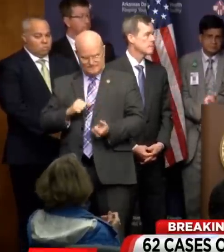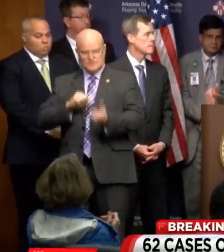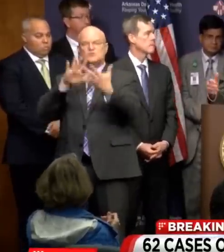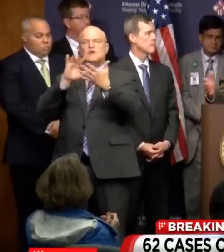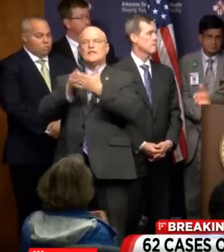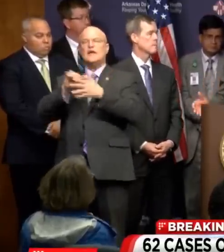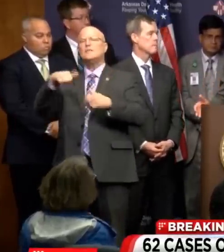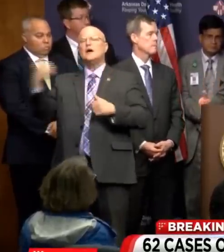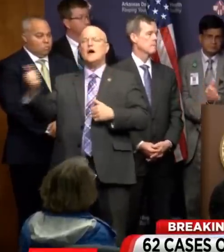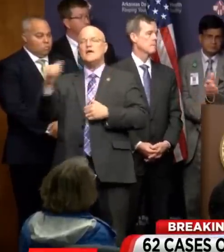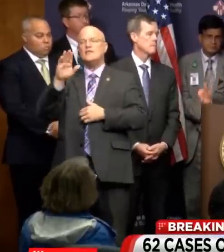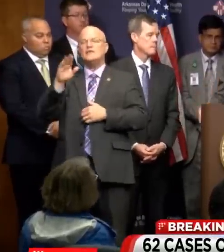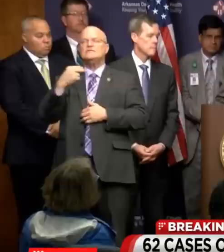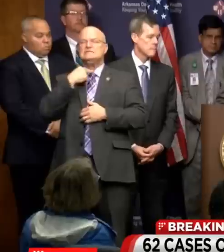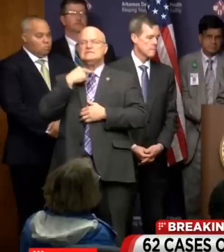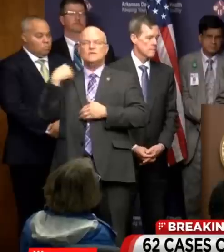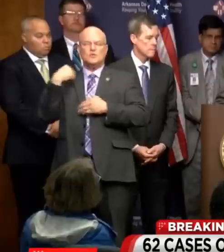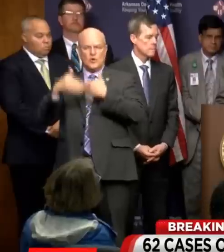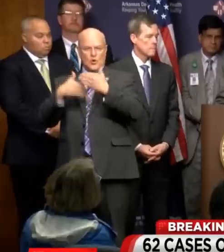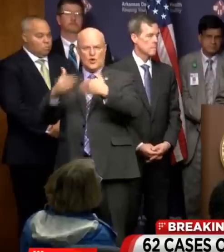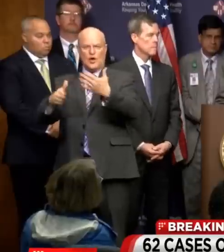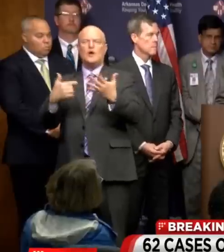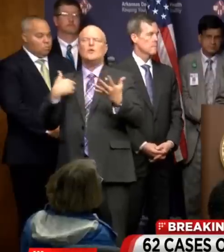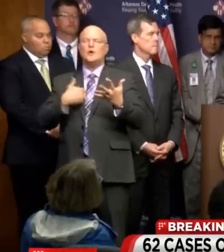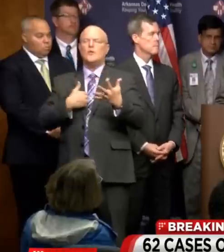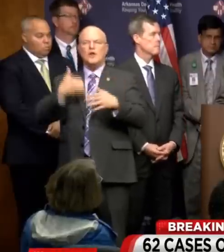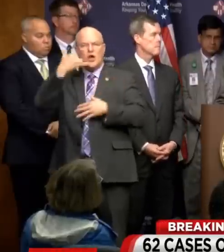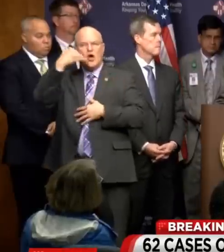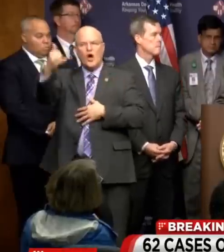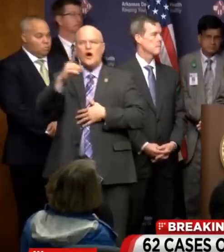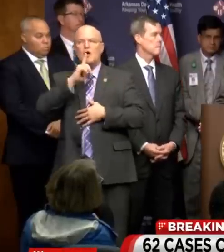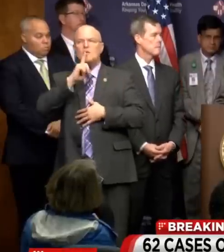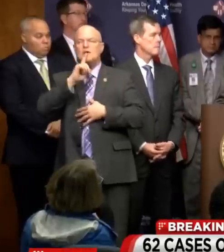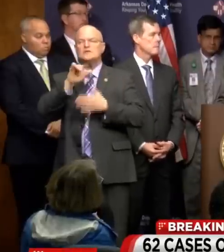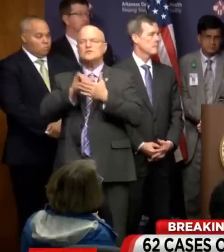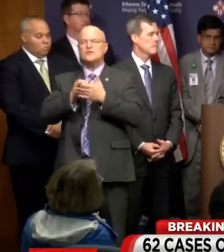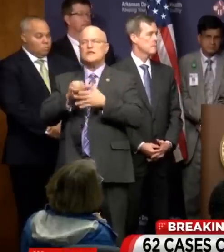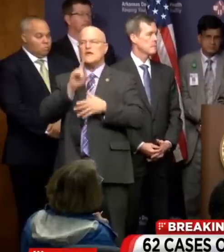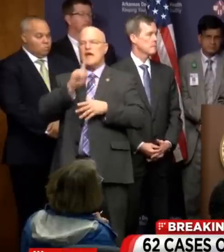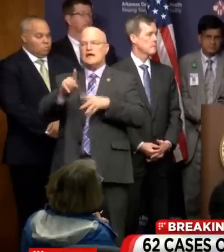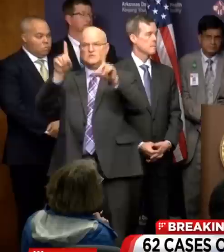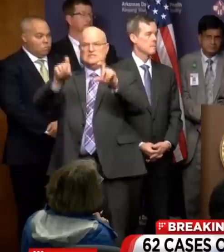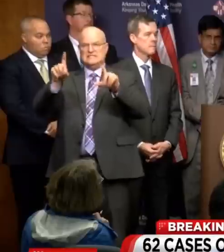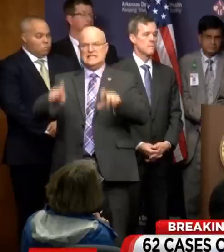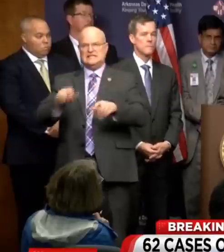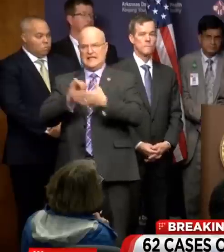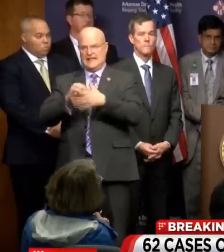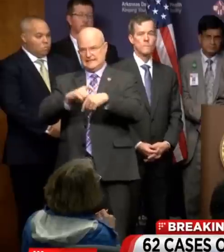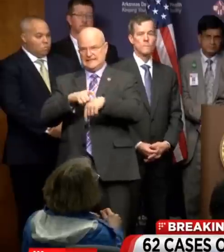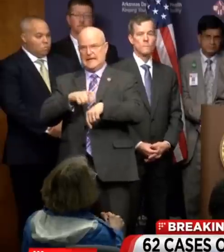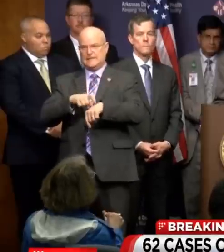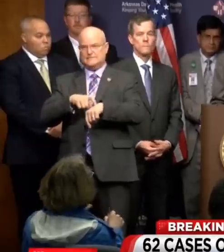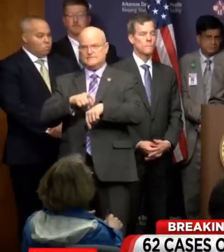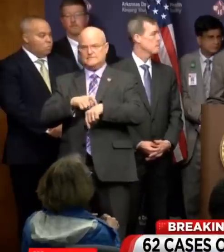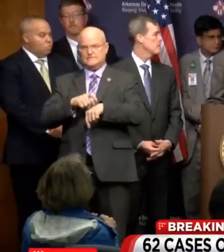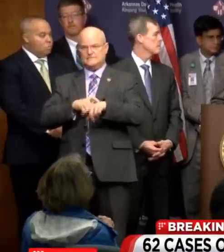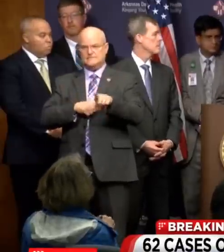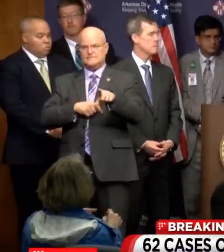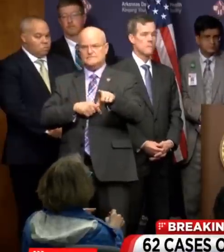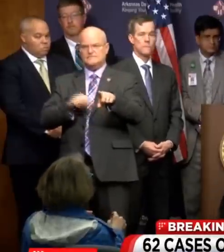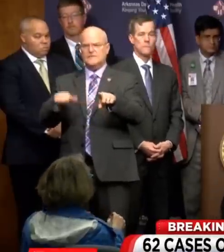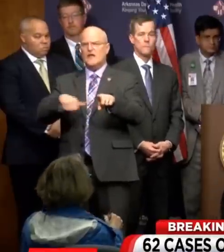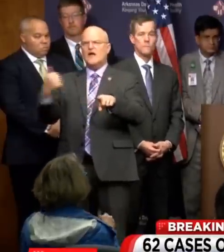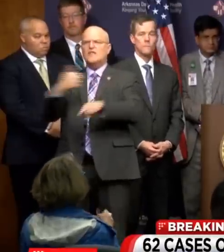but there'll be other bottlenecks as we go along. You just want to call ahead and make sure that they're actually testing at that time.